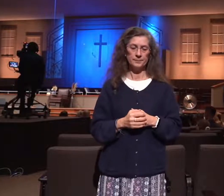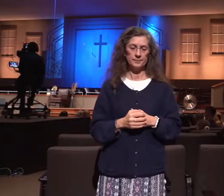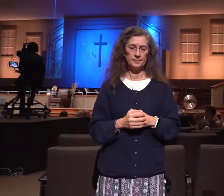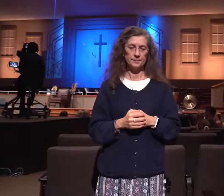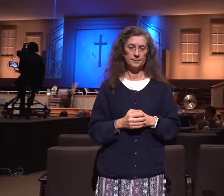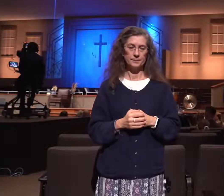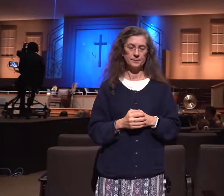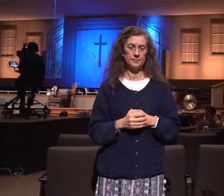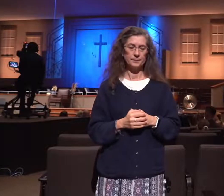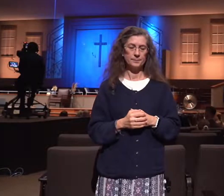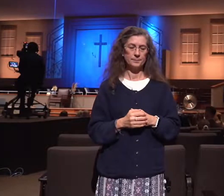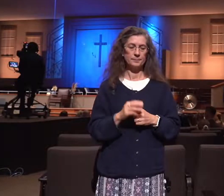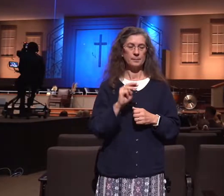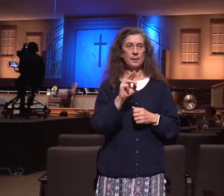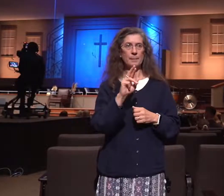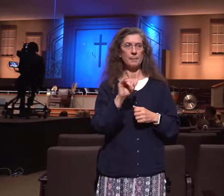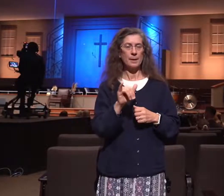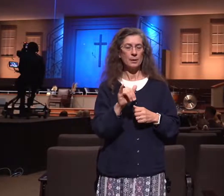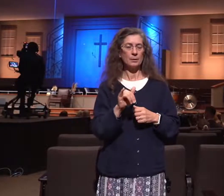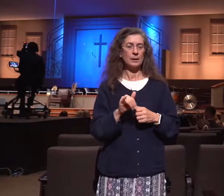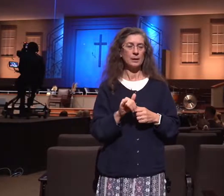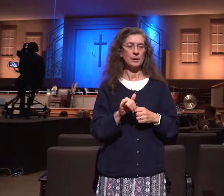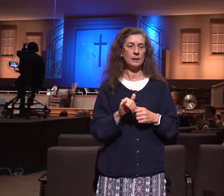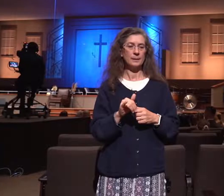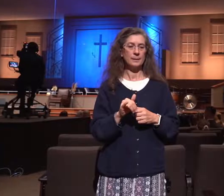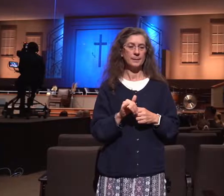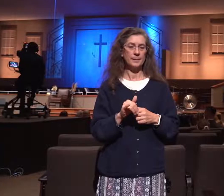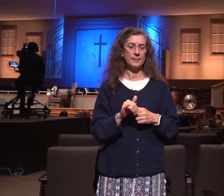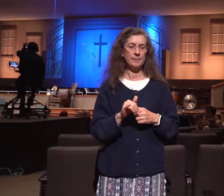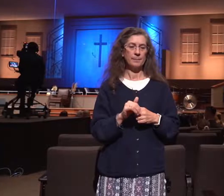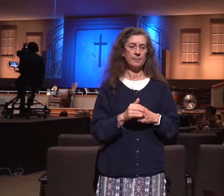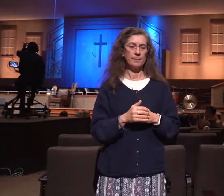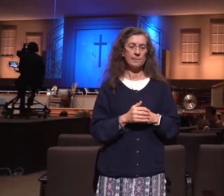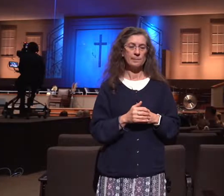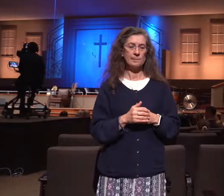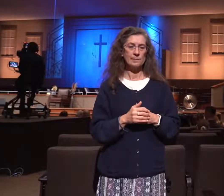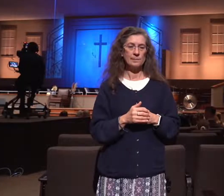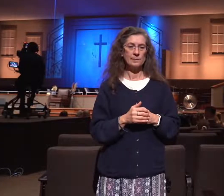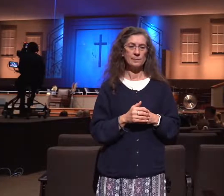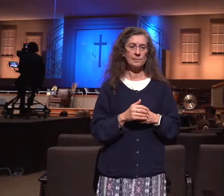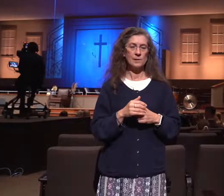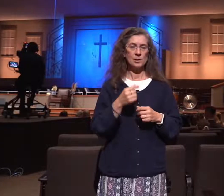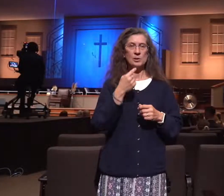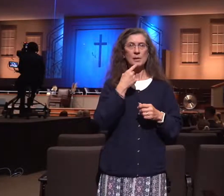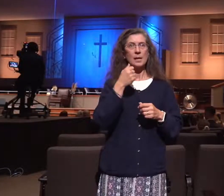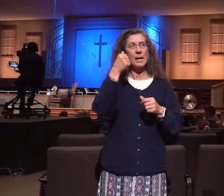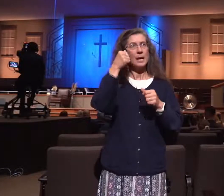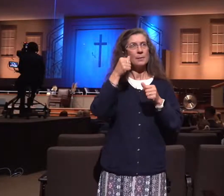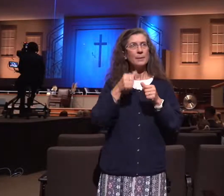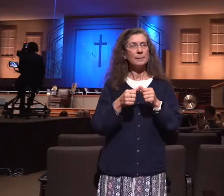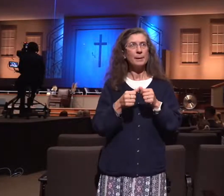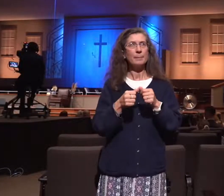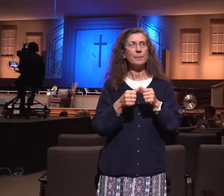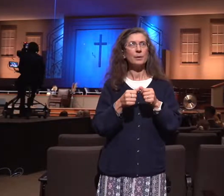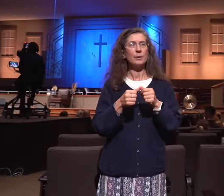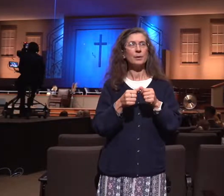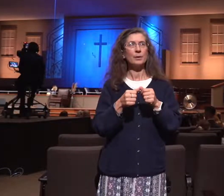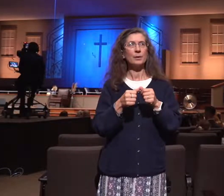And then Mary thought, and I remember him saying to some men,